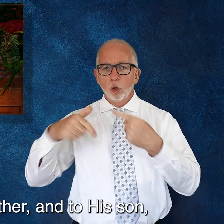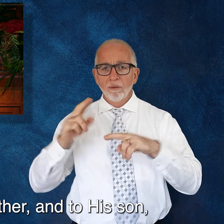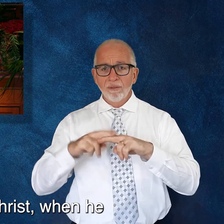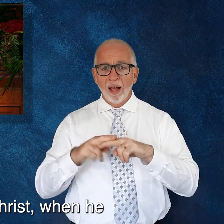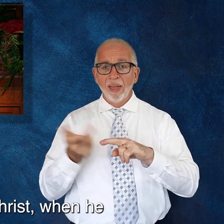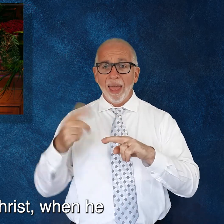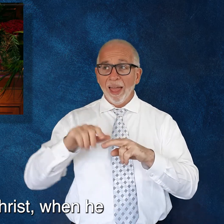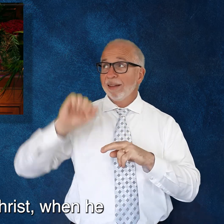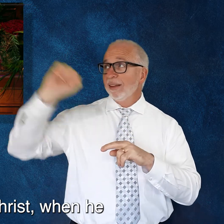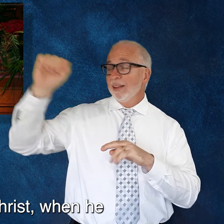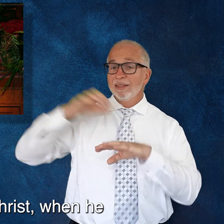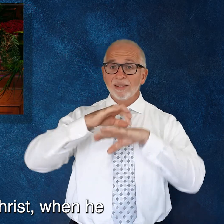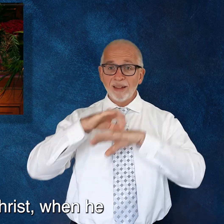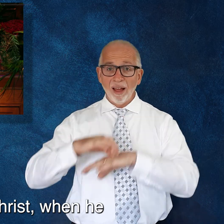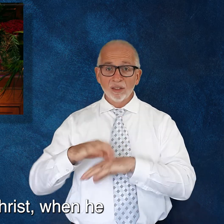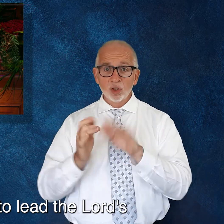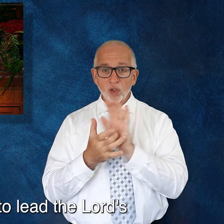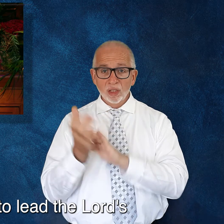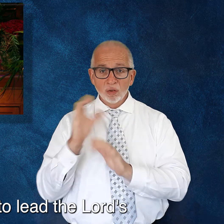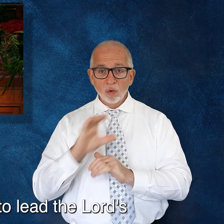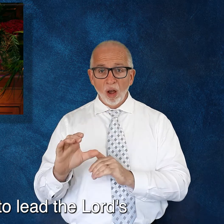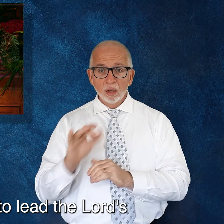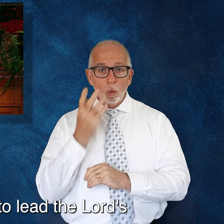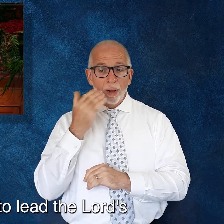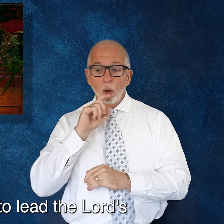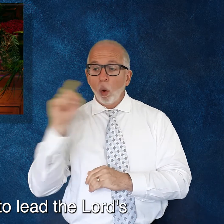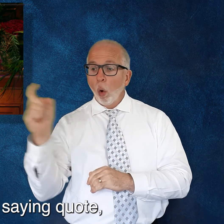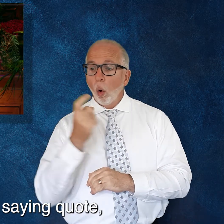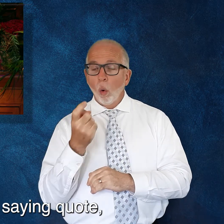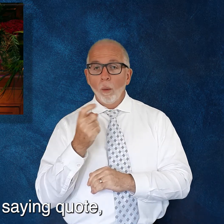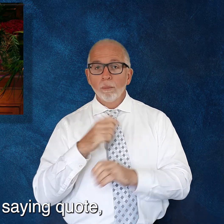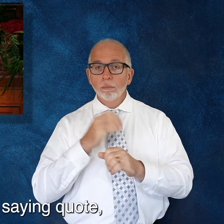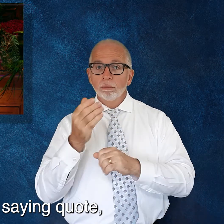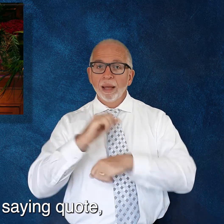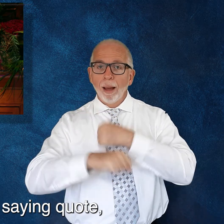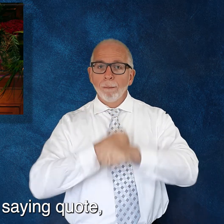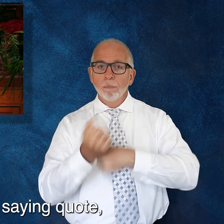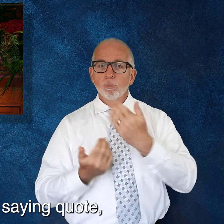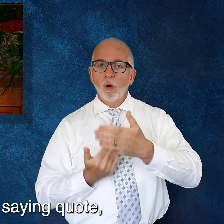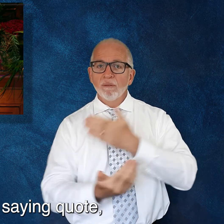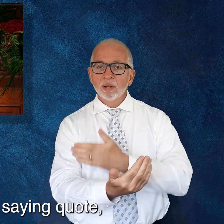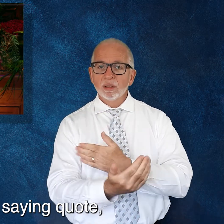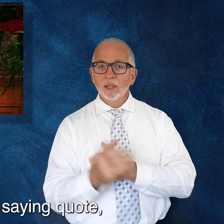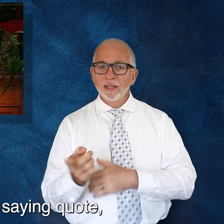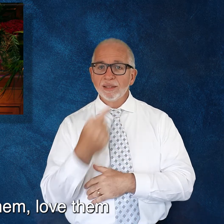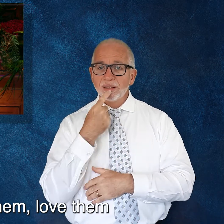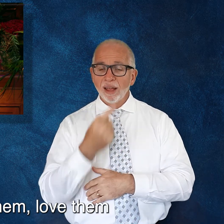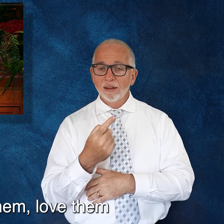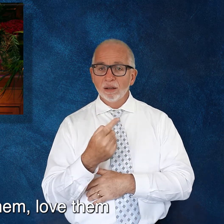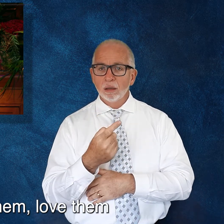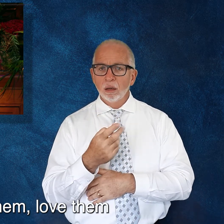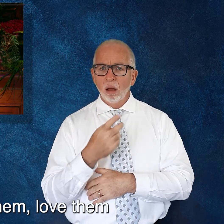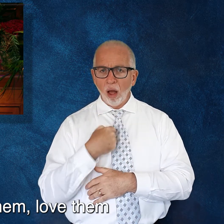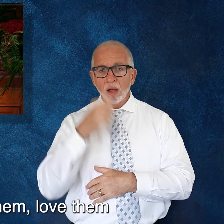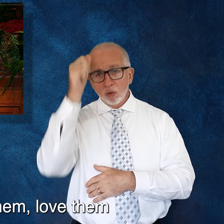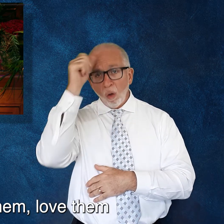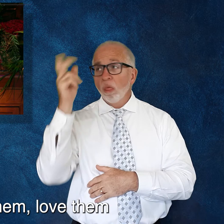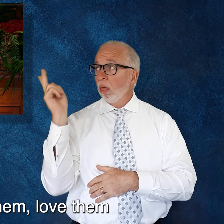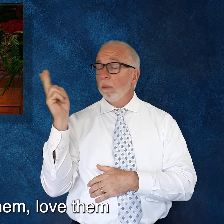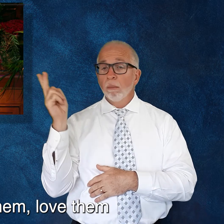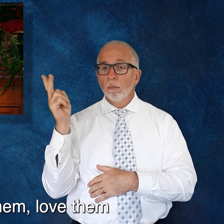to His Son Jesus Christ when he was called to lead the Lord's Church, saying, quote, I know them,